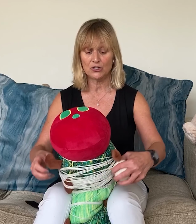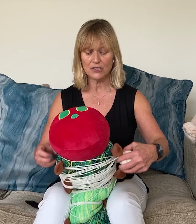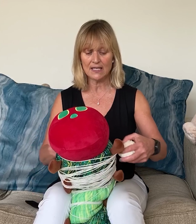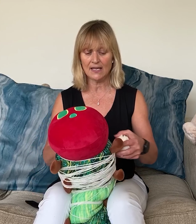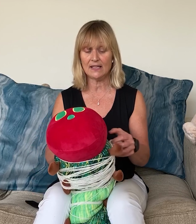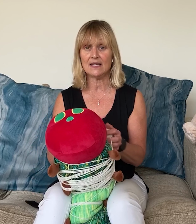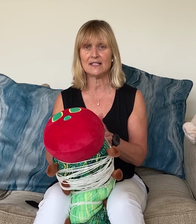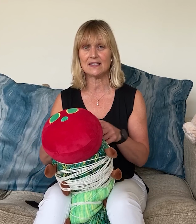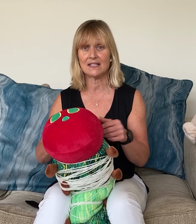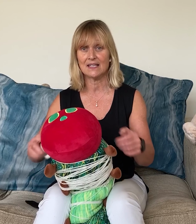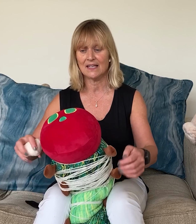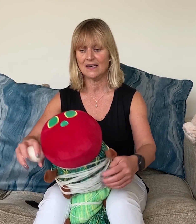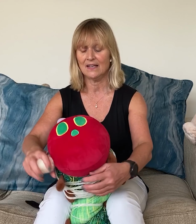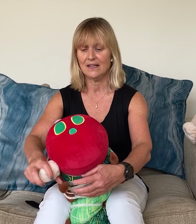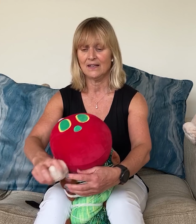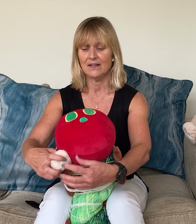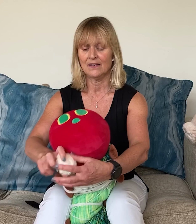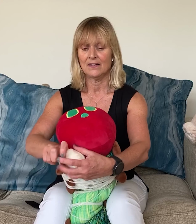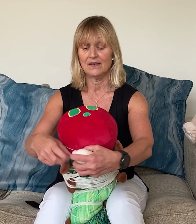just like this.